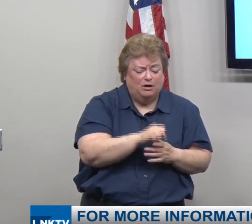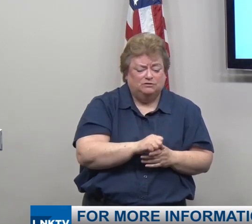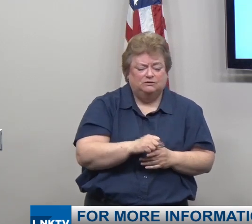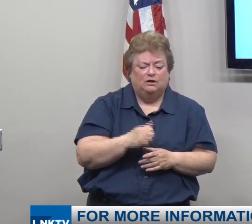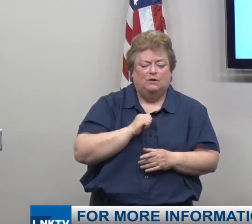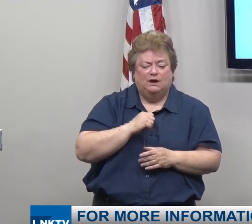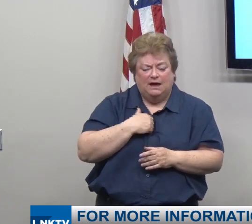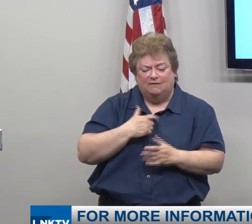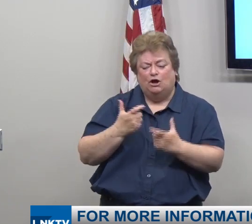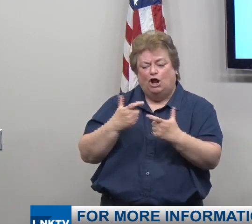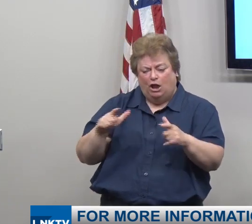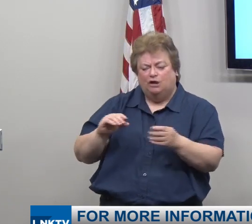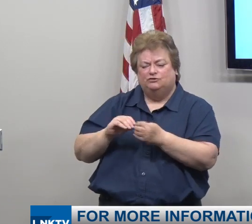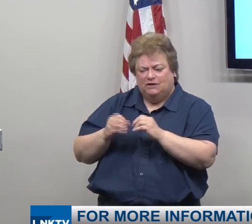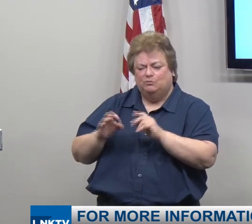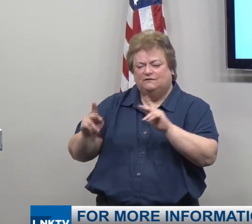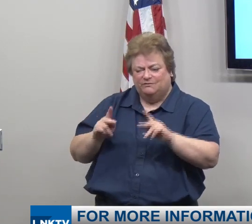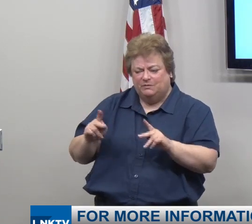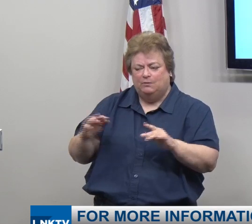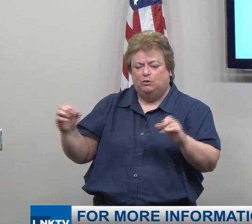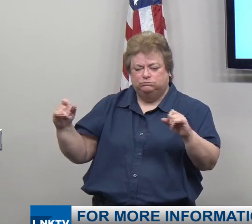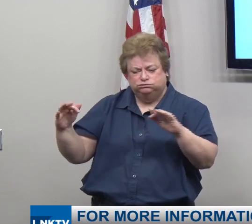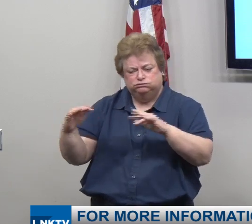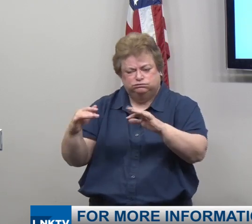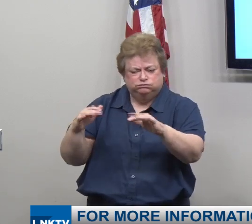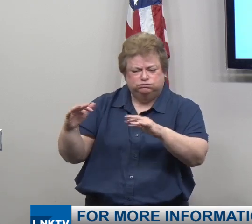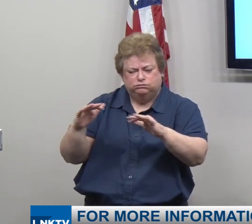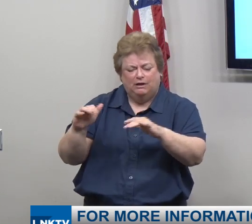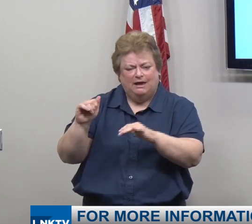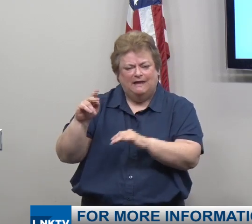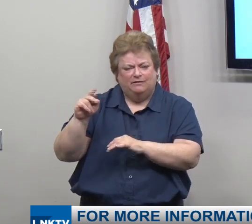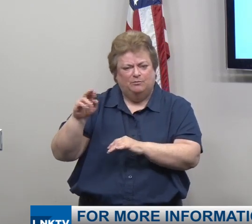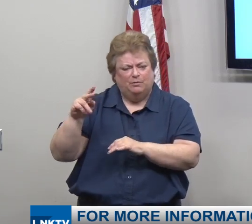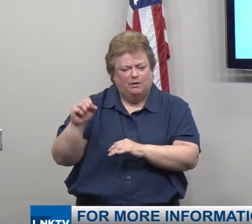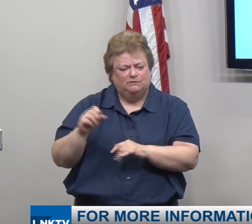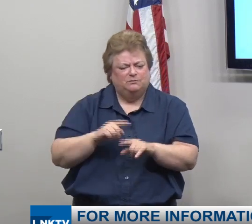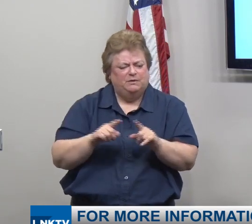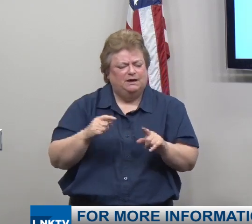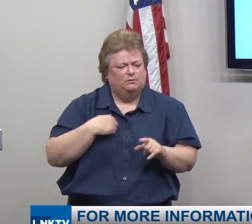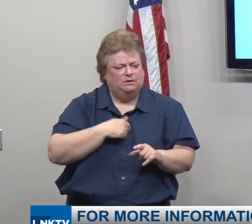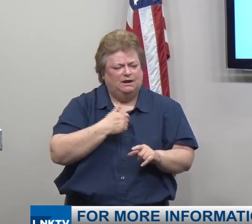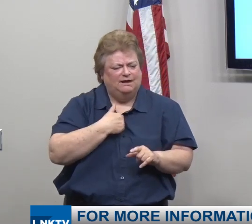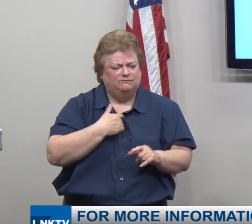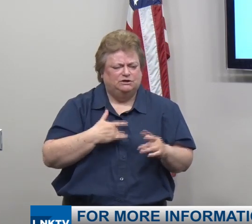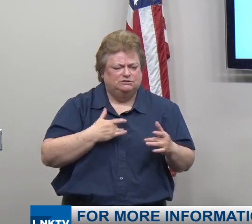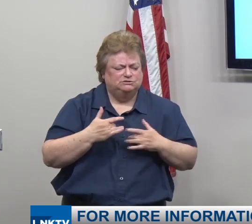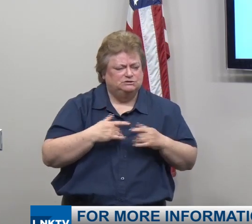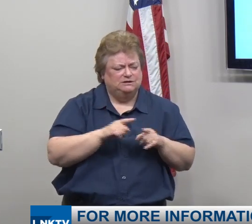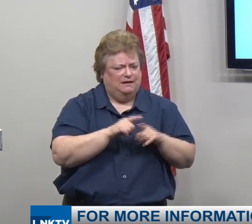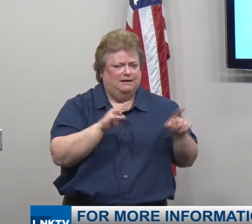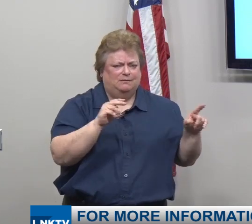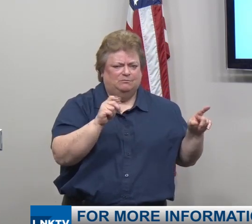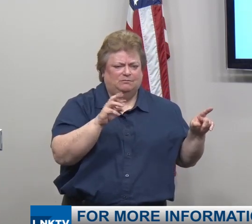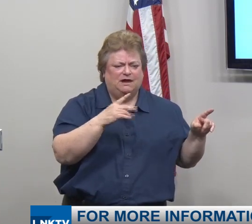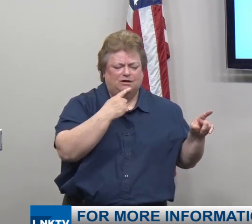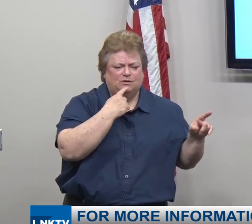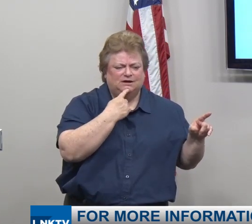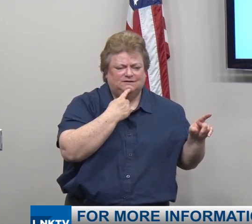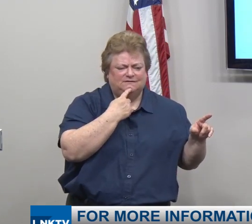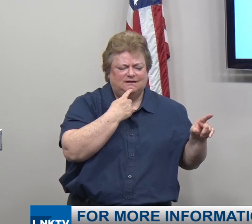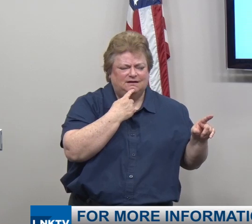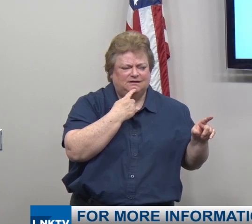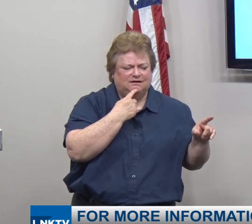people in parks. I would say anecdotally, we are getting concerns about As the mayor mentioned, and